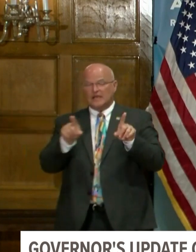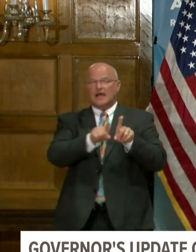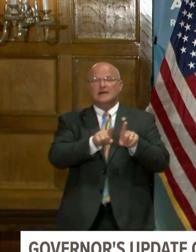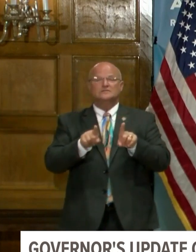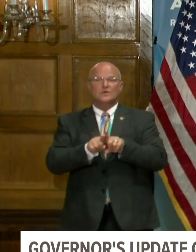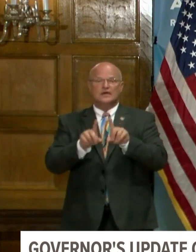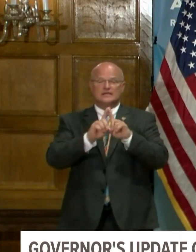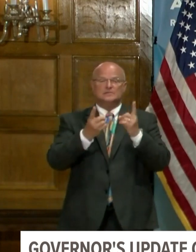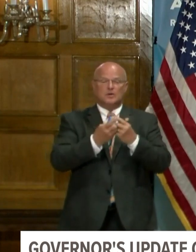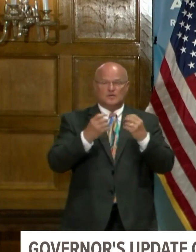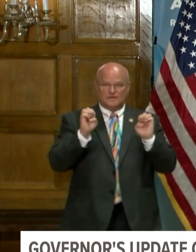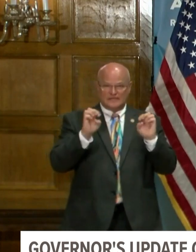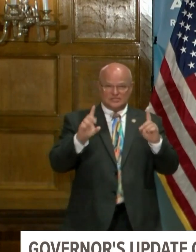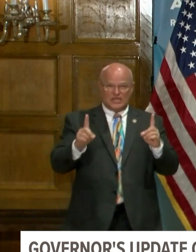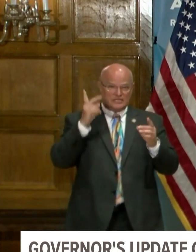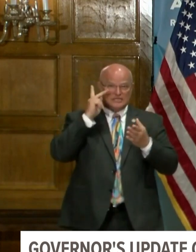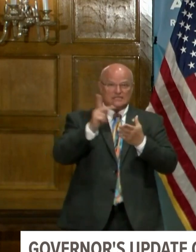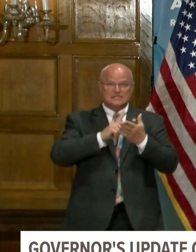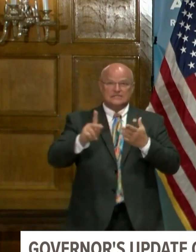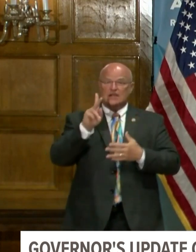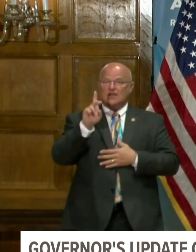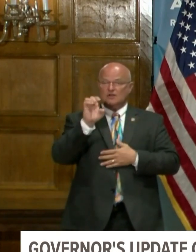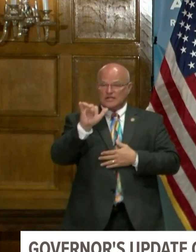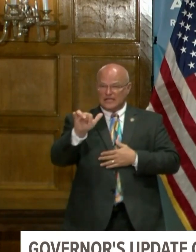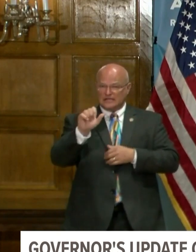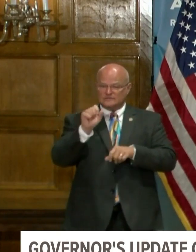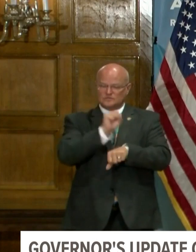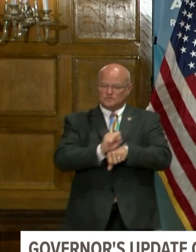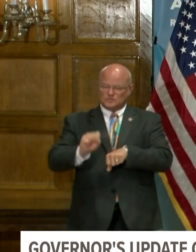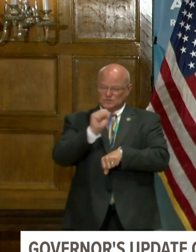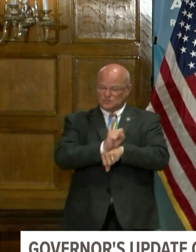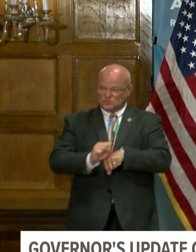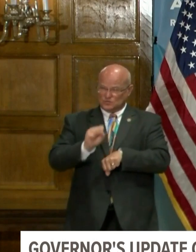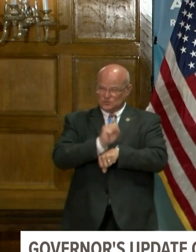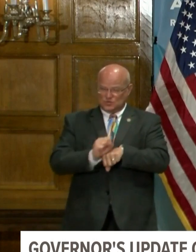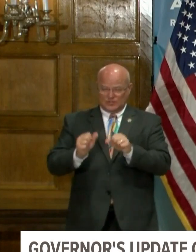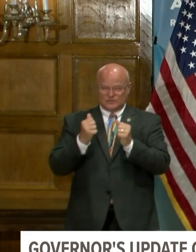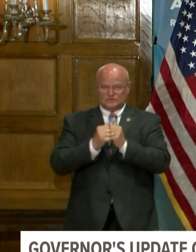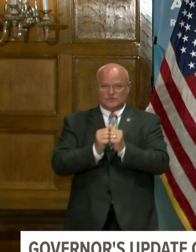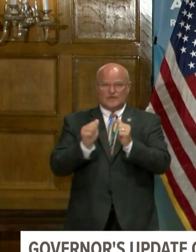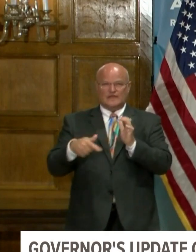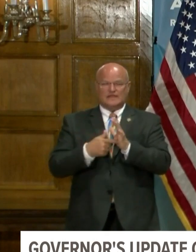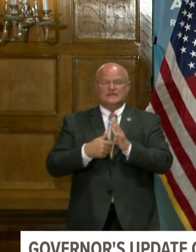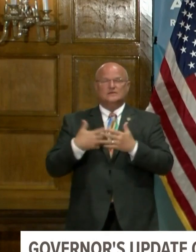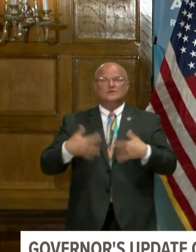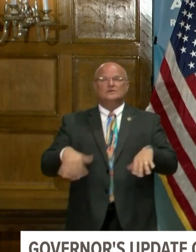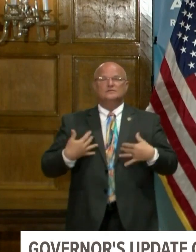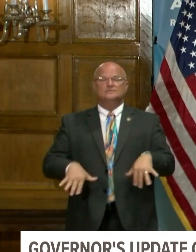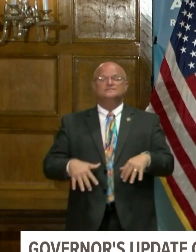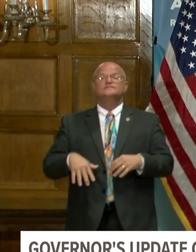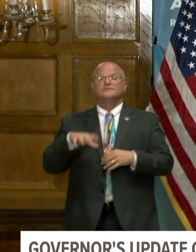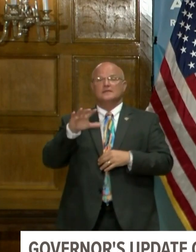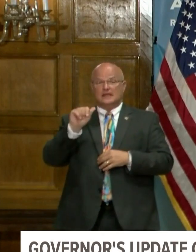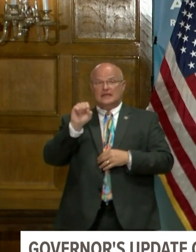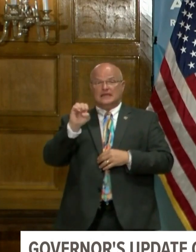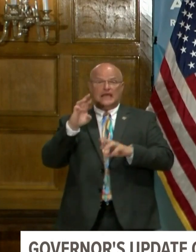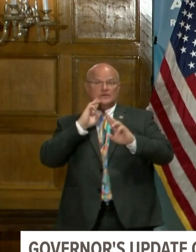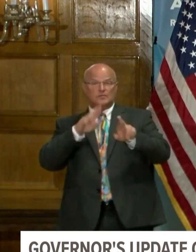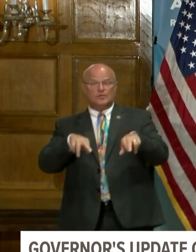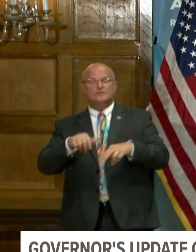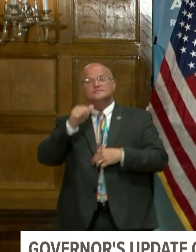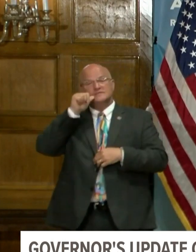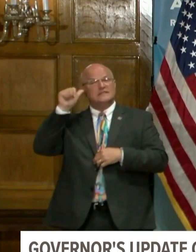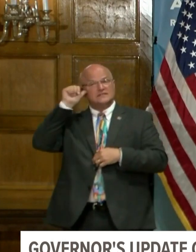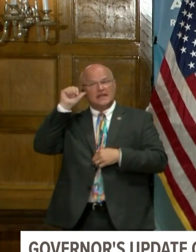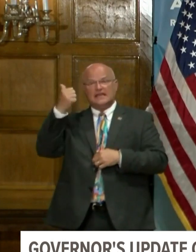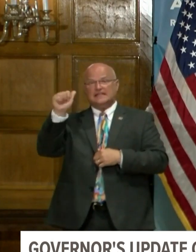well as the Department of Education and Secretary Key working hard on this. First, let's do the case report. Yesterday, we